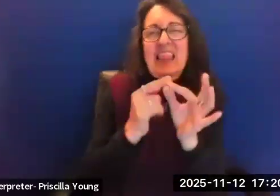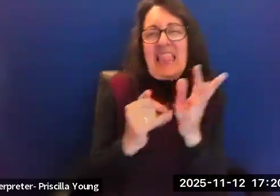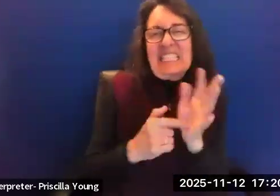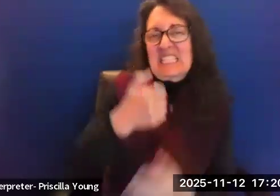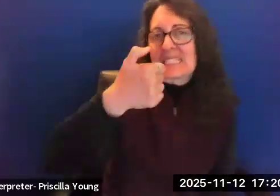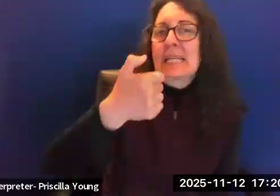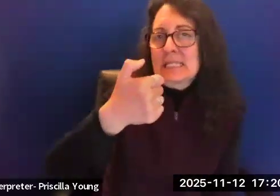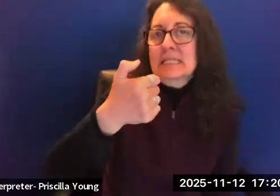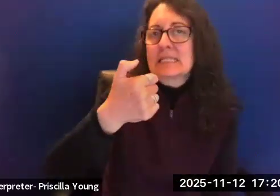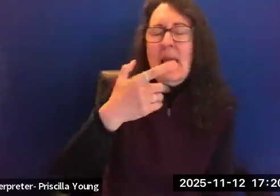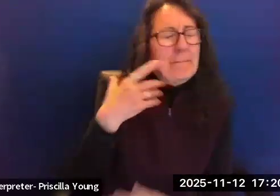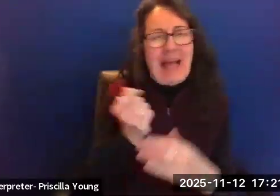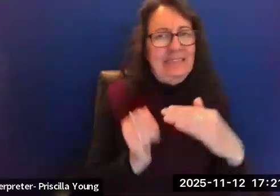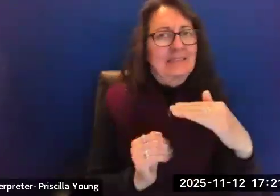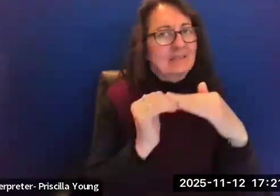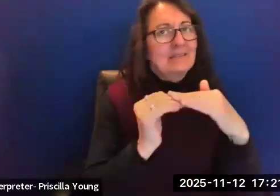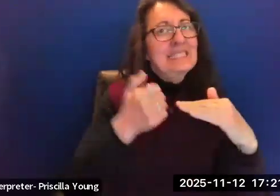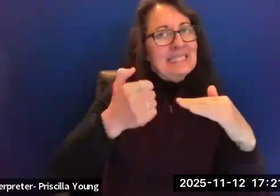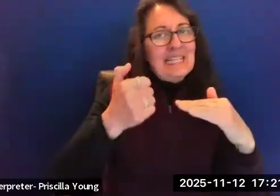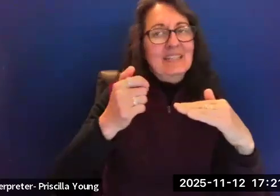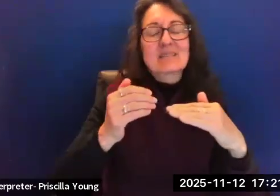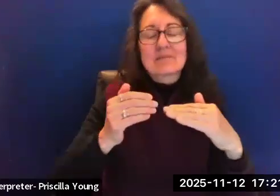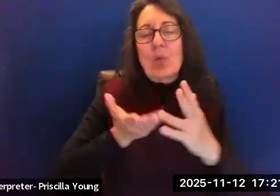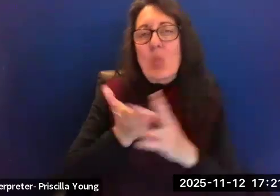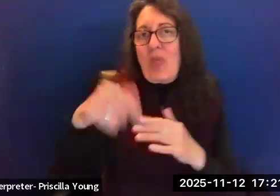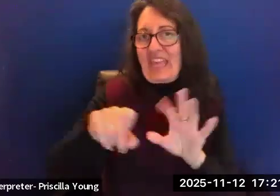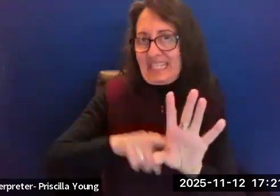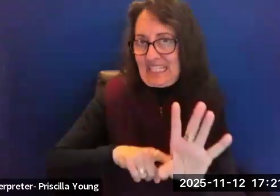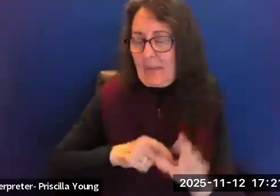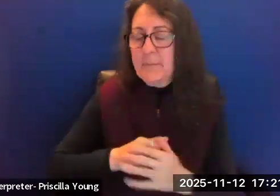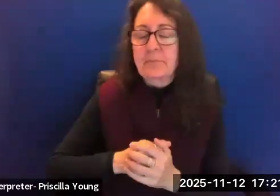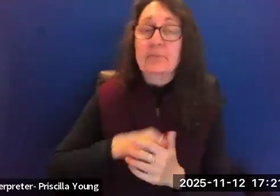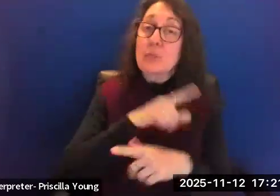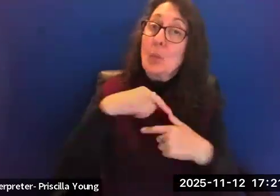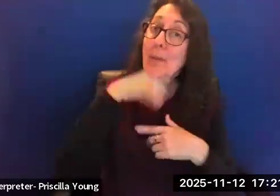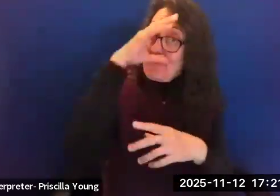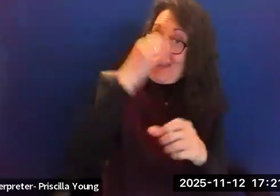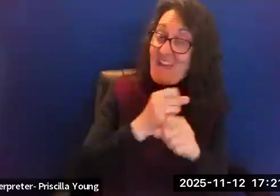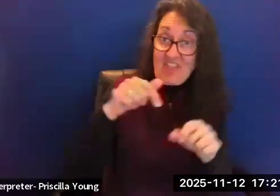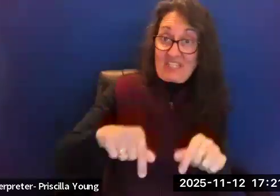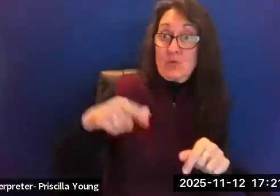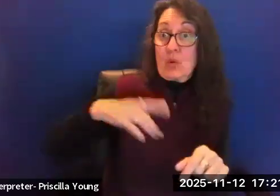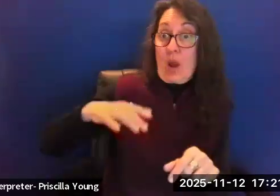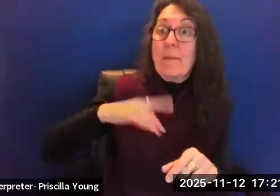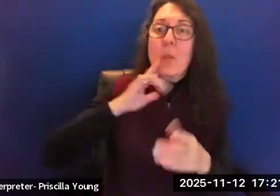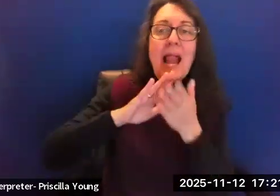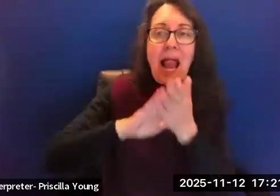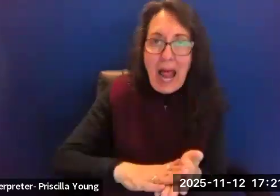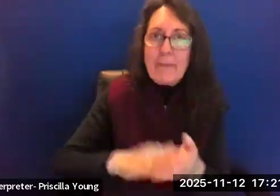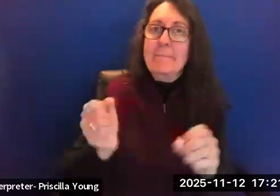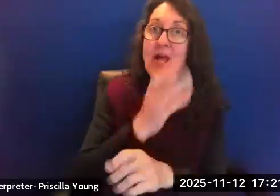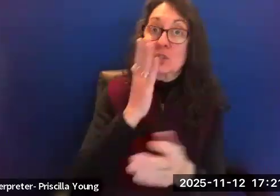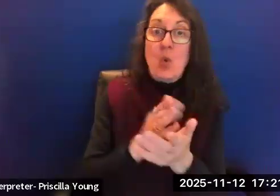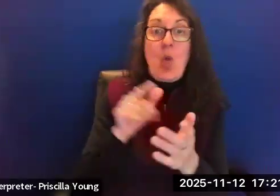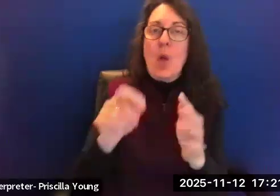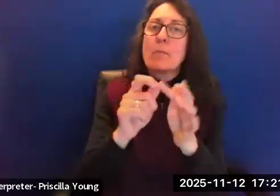of the year, and we believe this requirement will help ensure the success of the program.